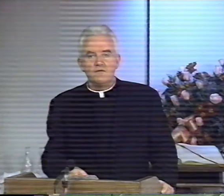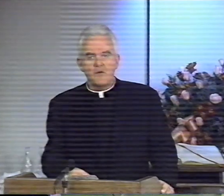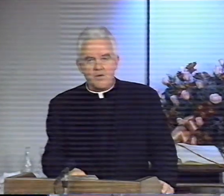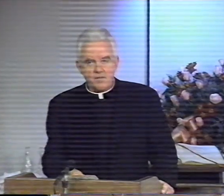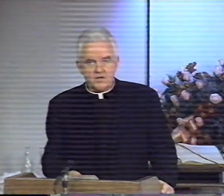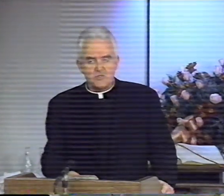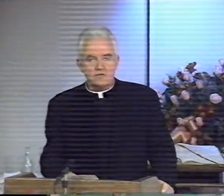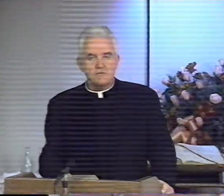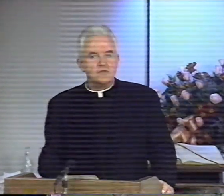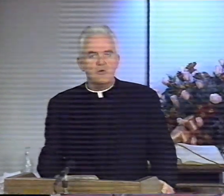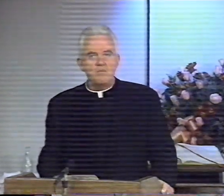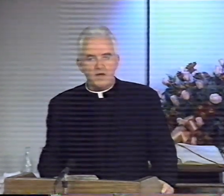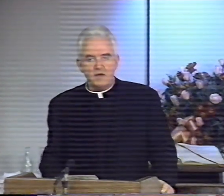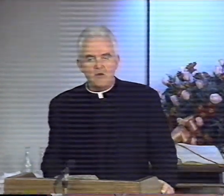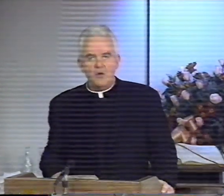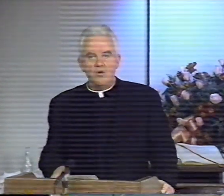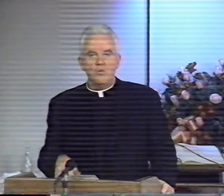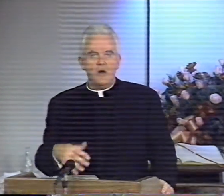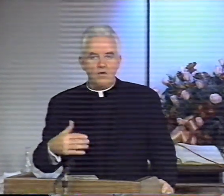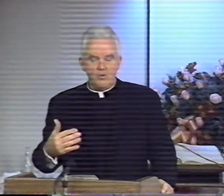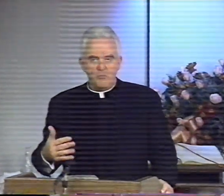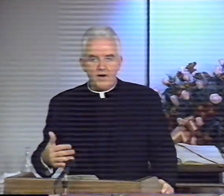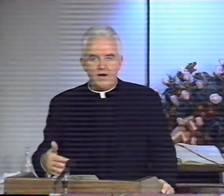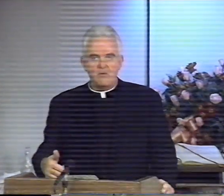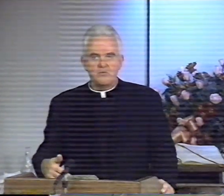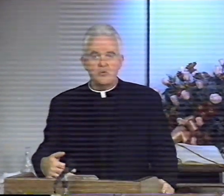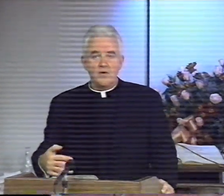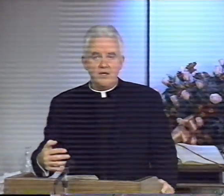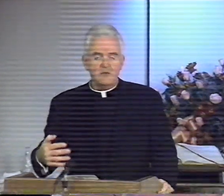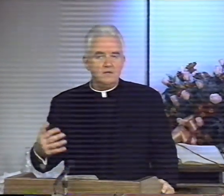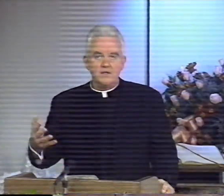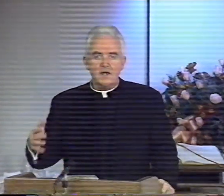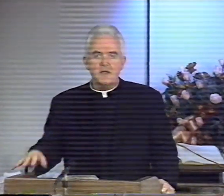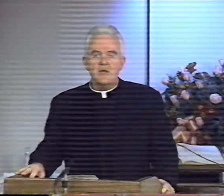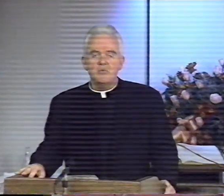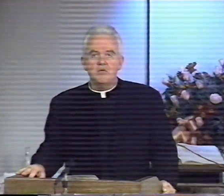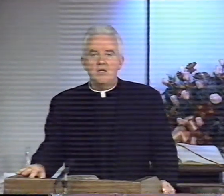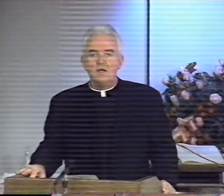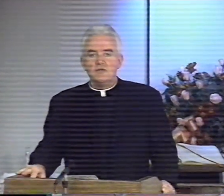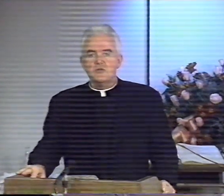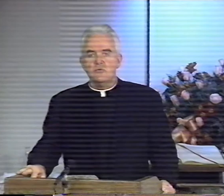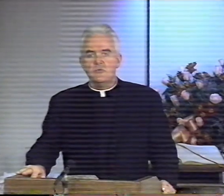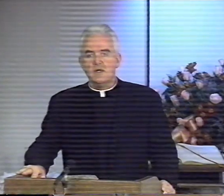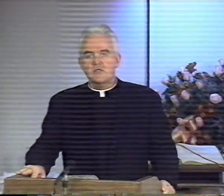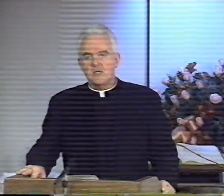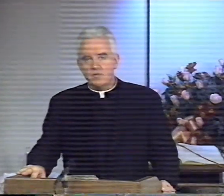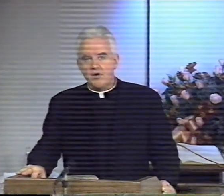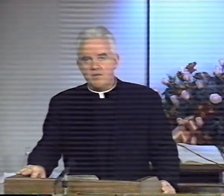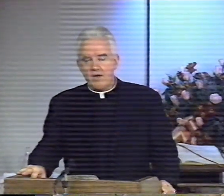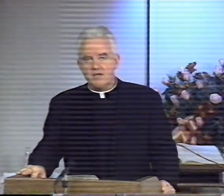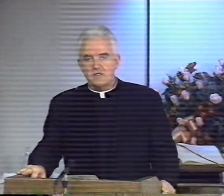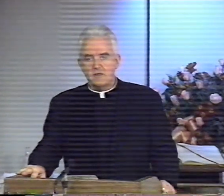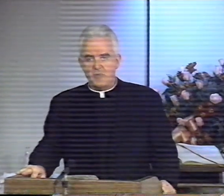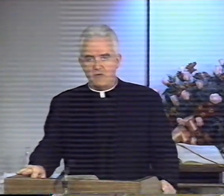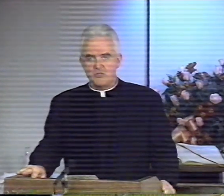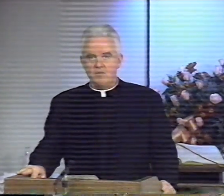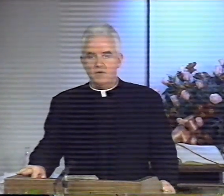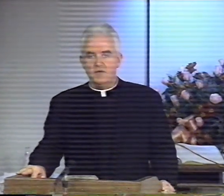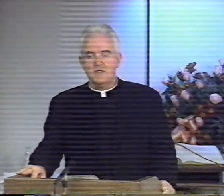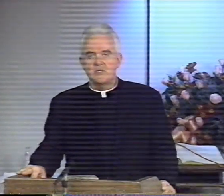very much to so many who are homebound, who are ill and unable to celebrate Mass in their parish communities.